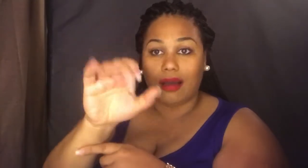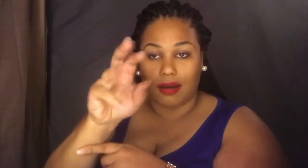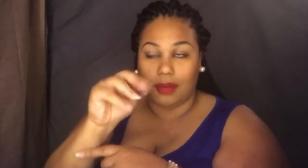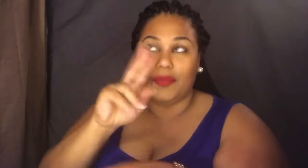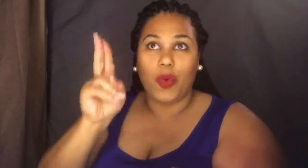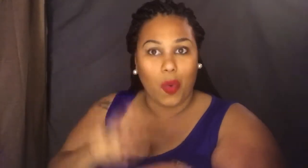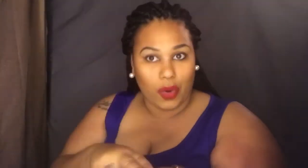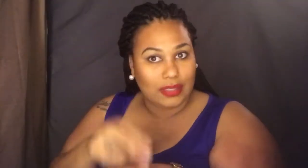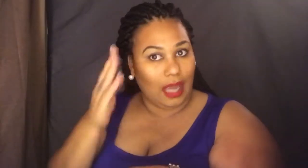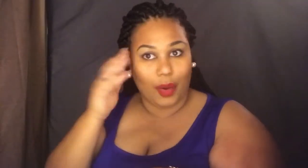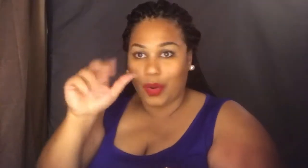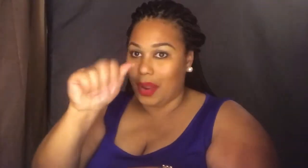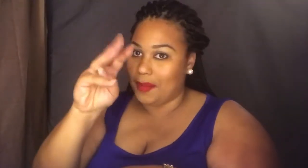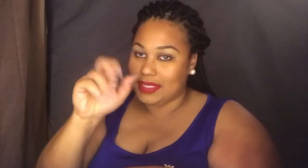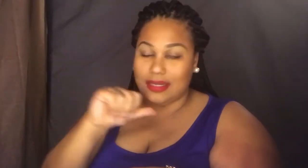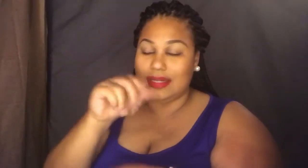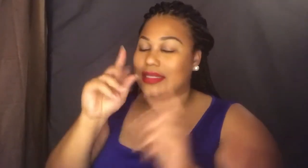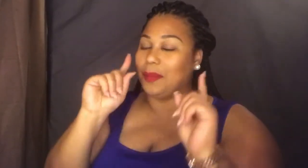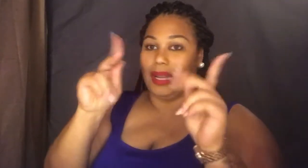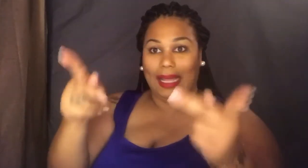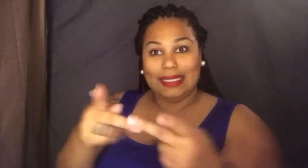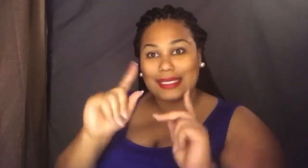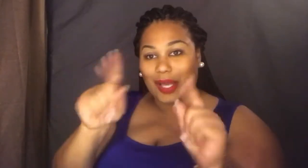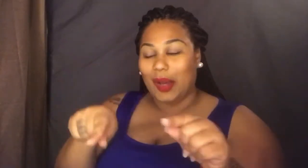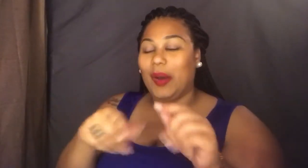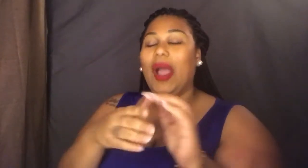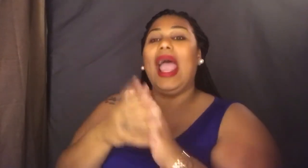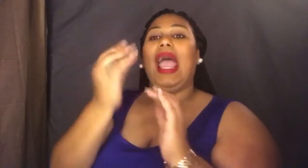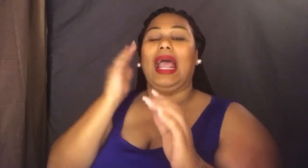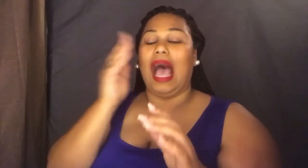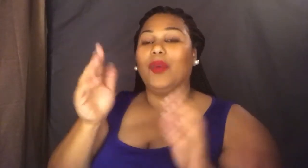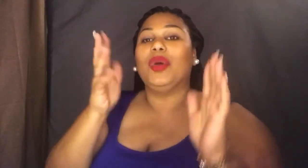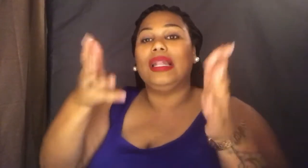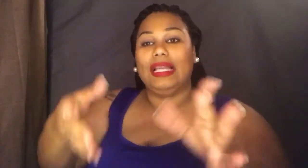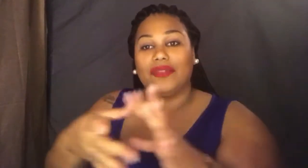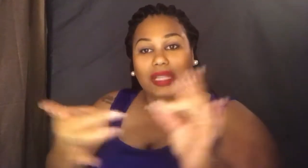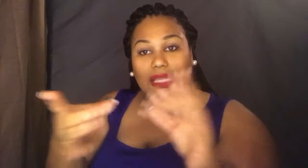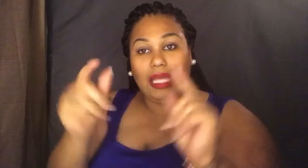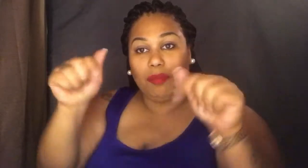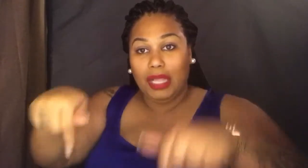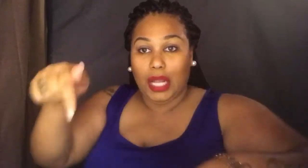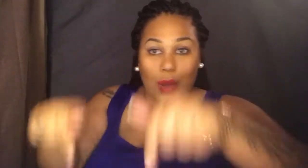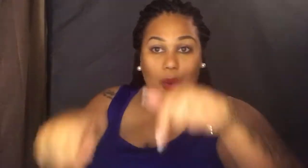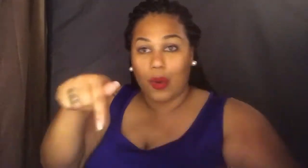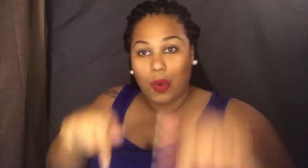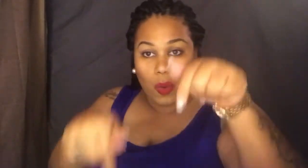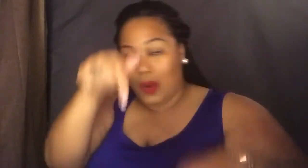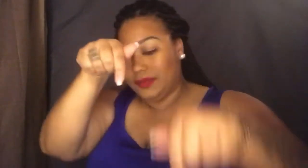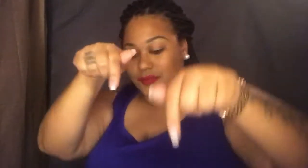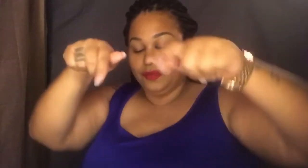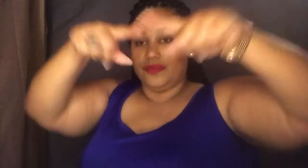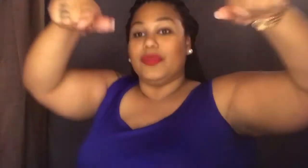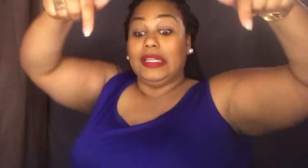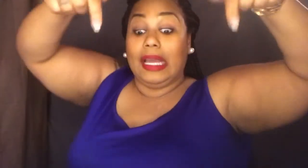Amazon.com, of course. Y'all know Amazon is the place to go, and I will leave the link below down